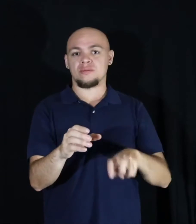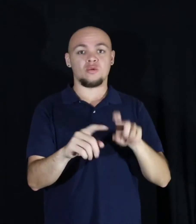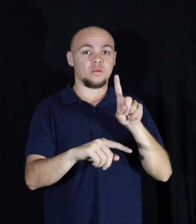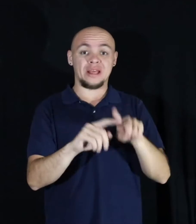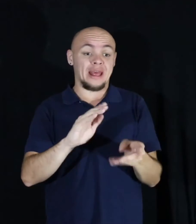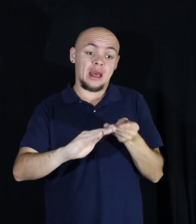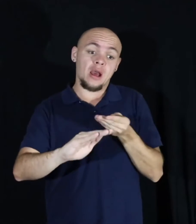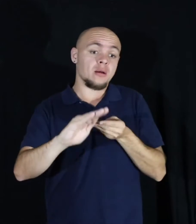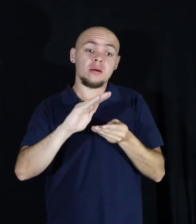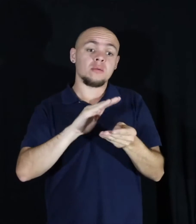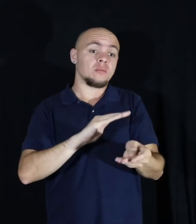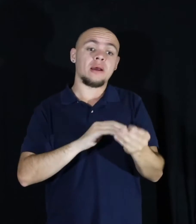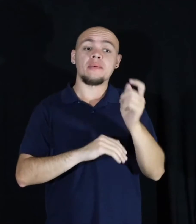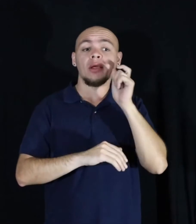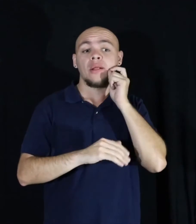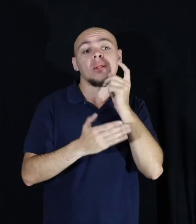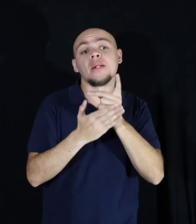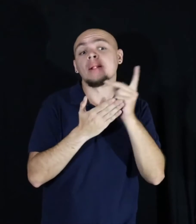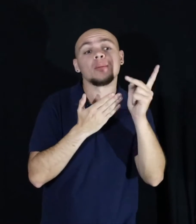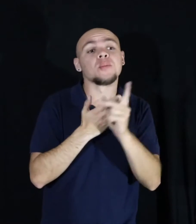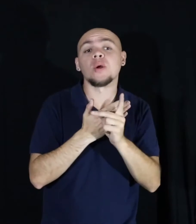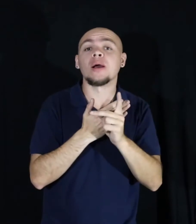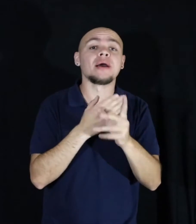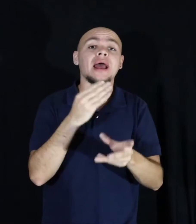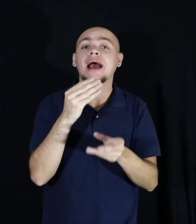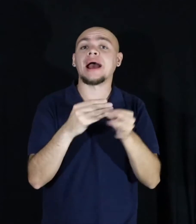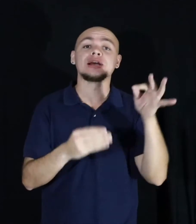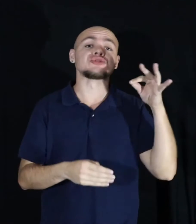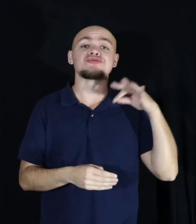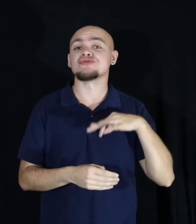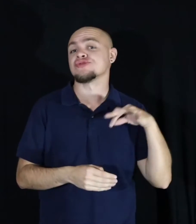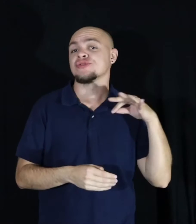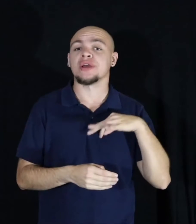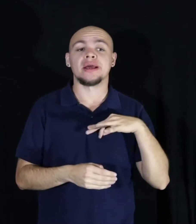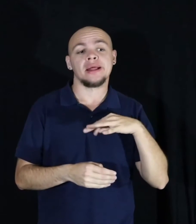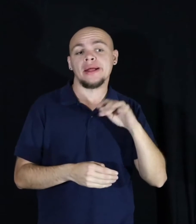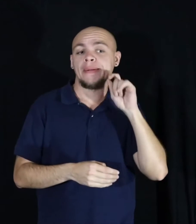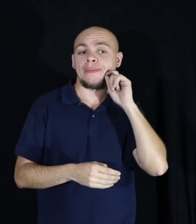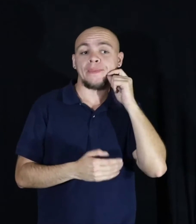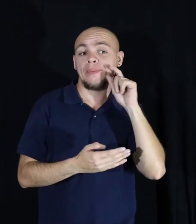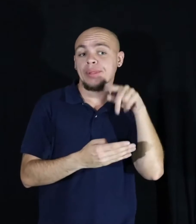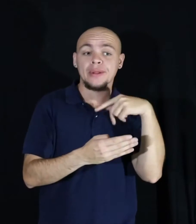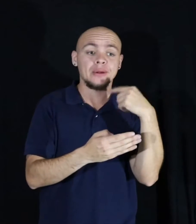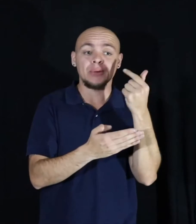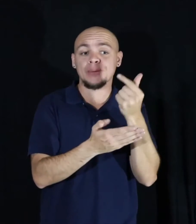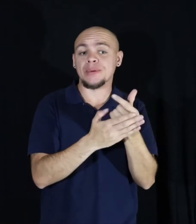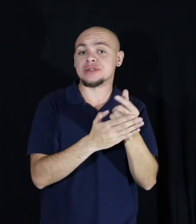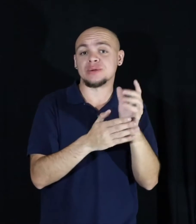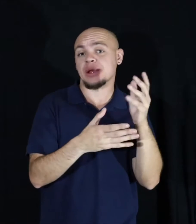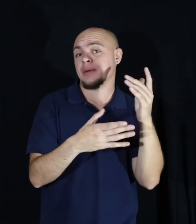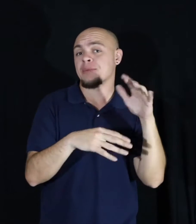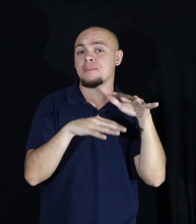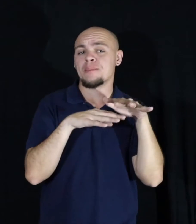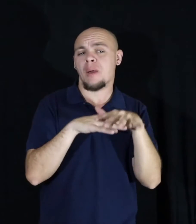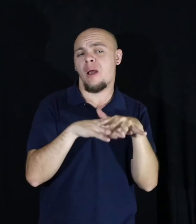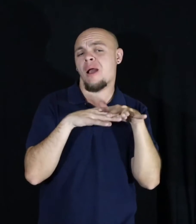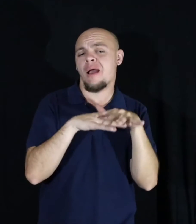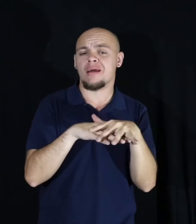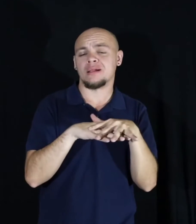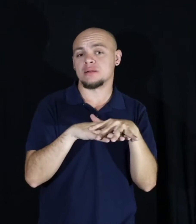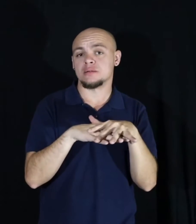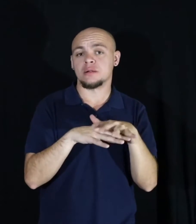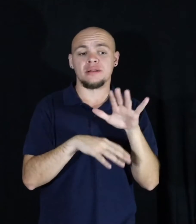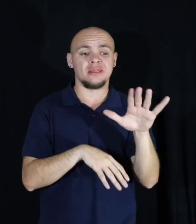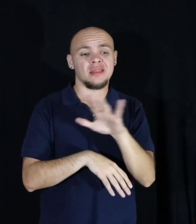with cool programs and extra credits and a cooler graduation party. And we can't heal the hearts